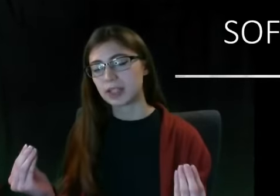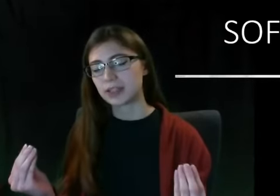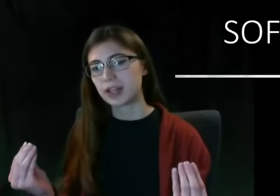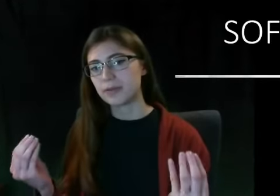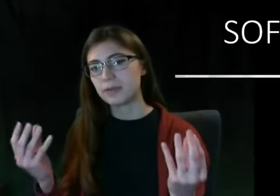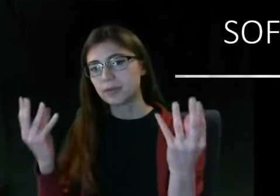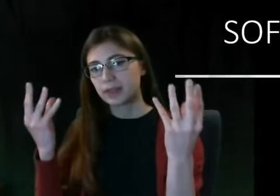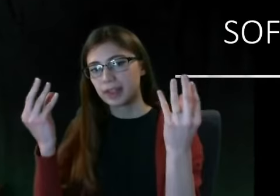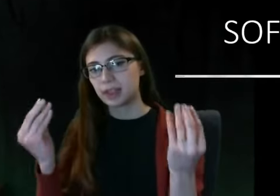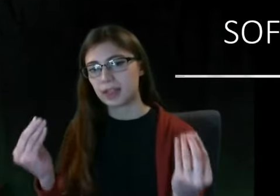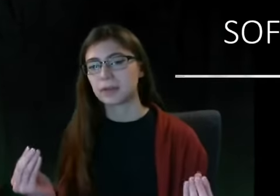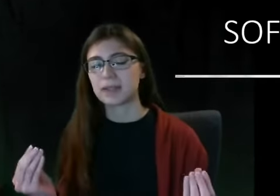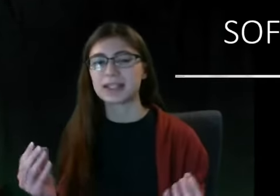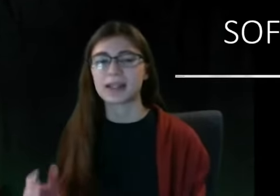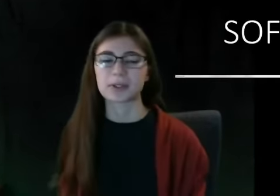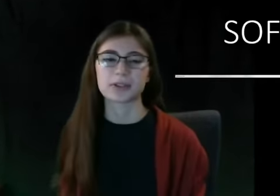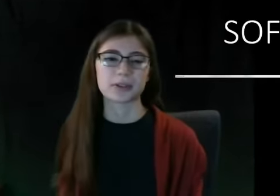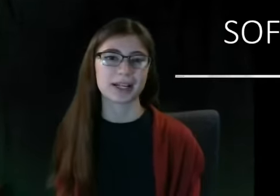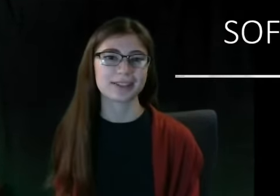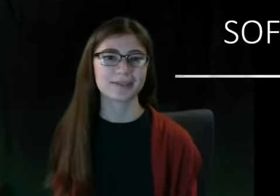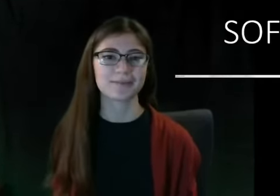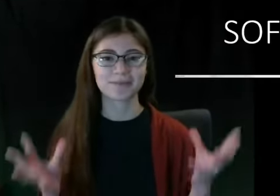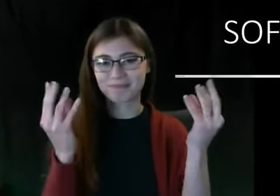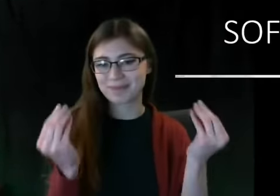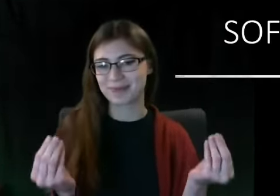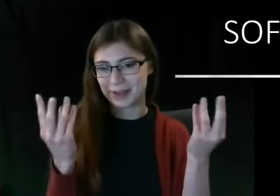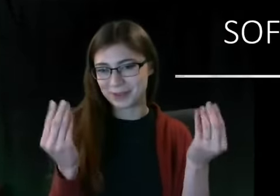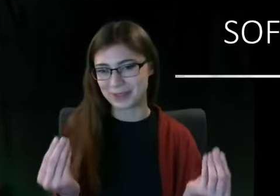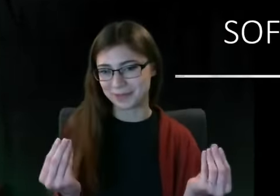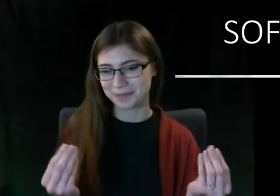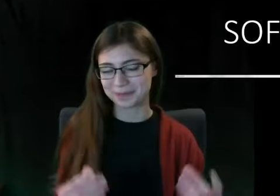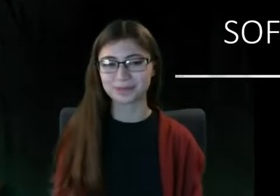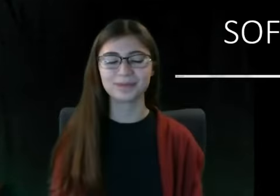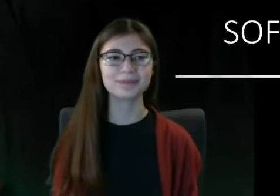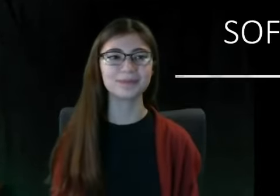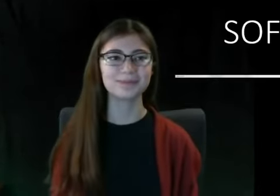O, and repeat that motion twice. Soft.